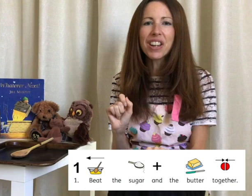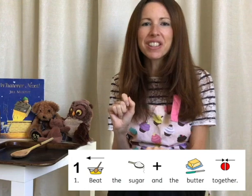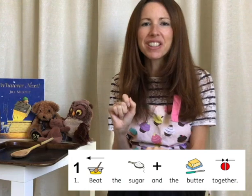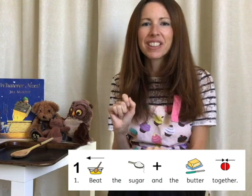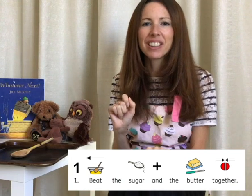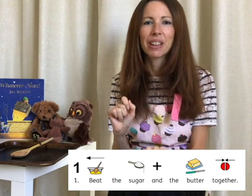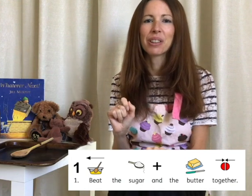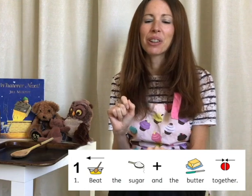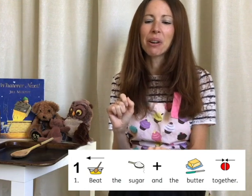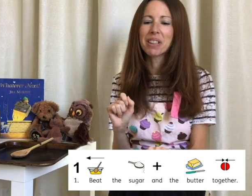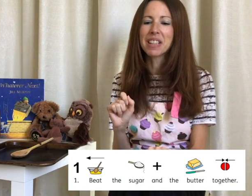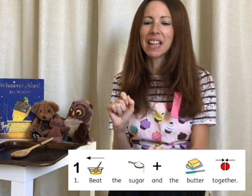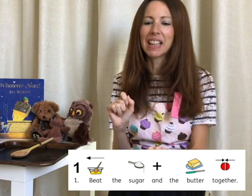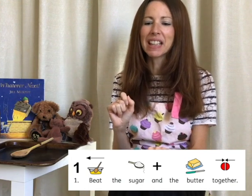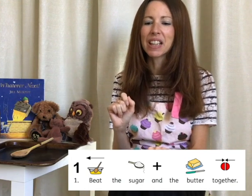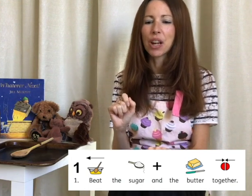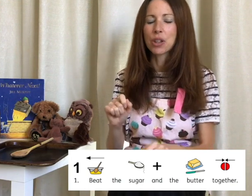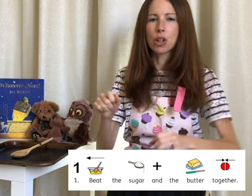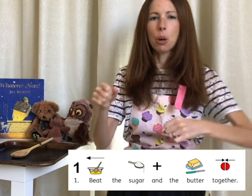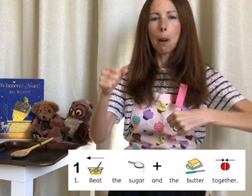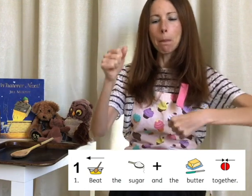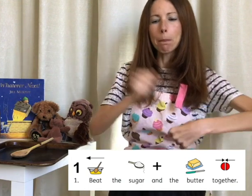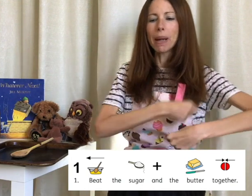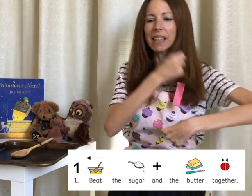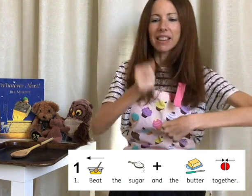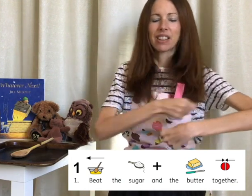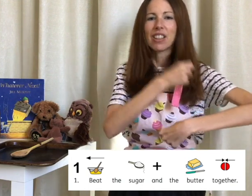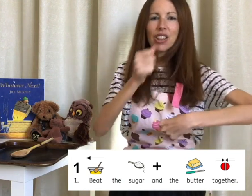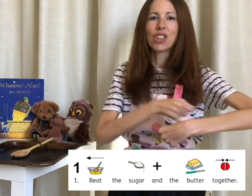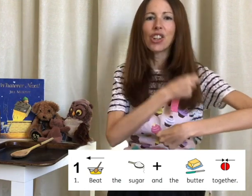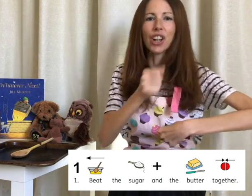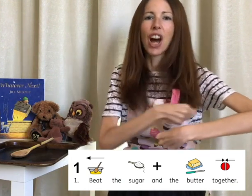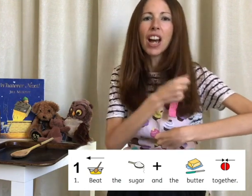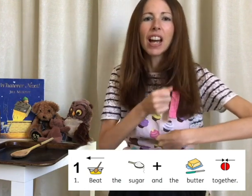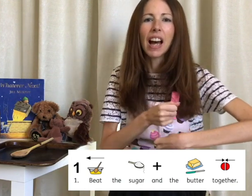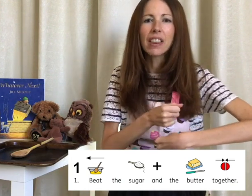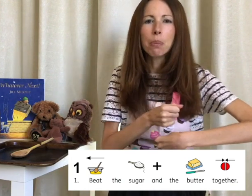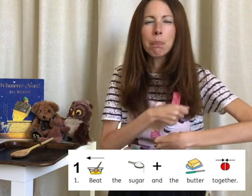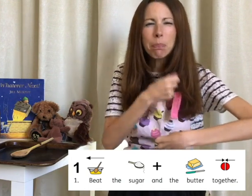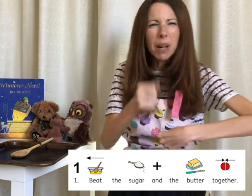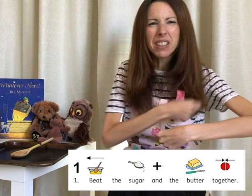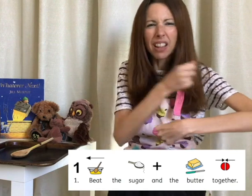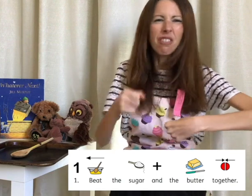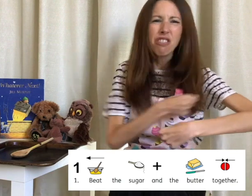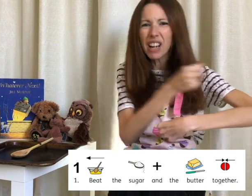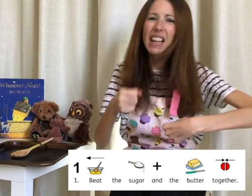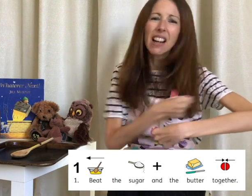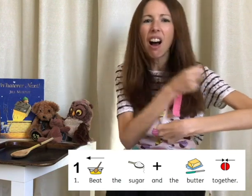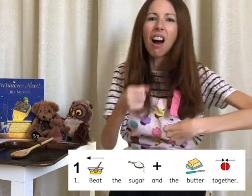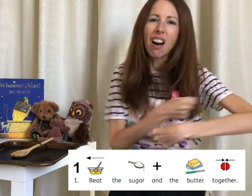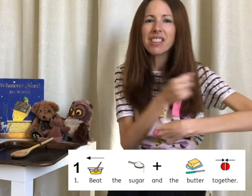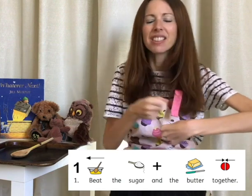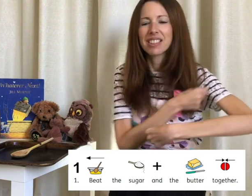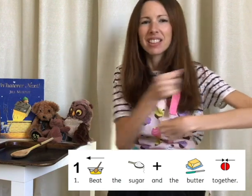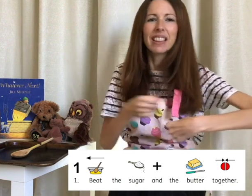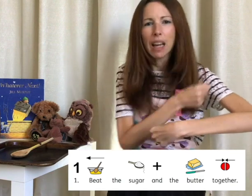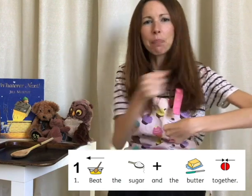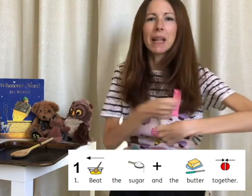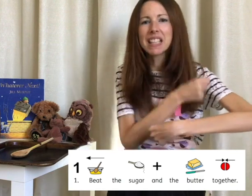first you're going to need to beat the sugar and the butter really hard. Get